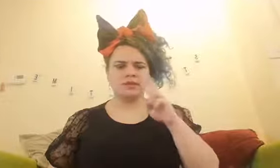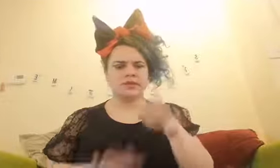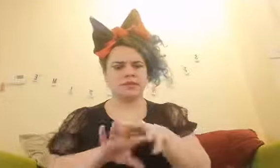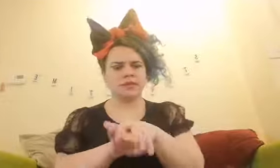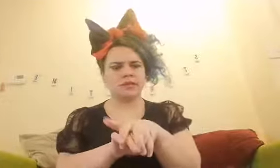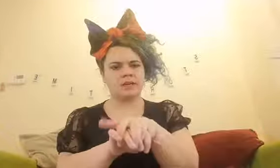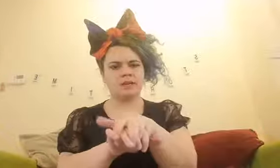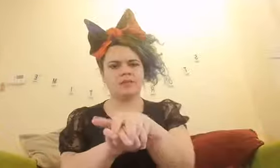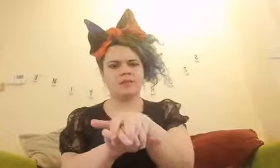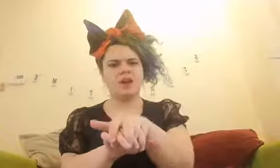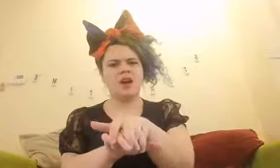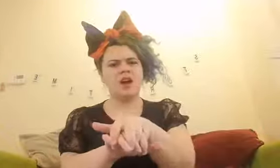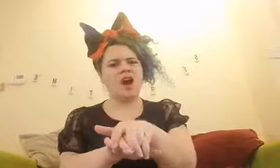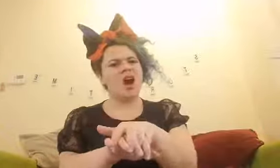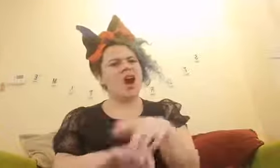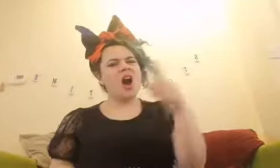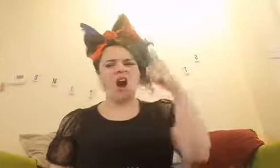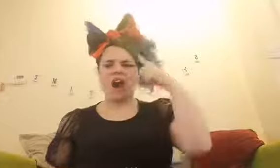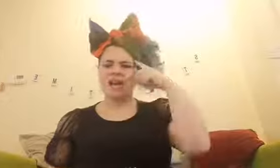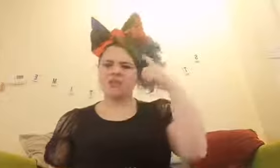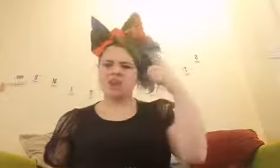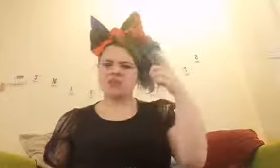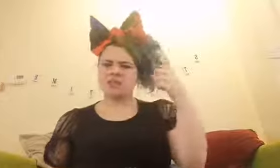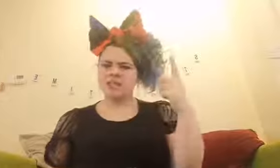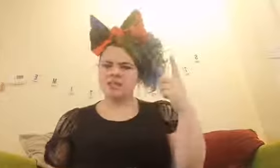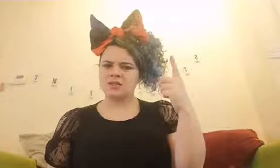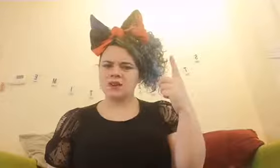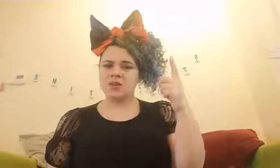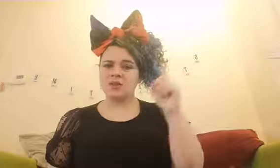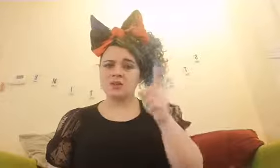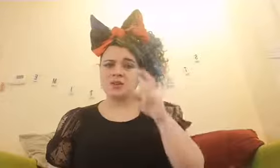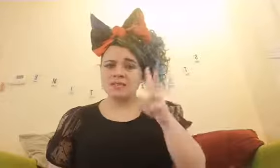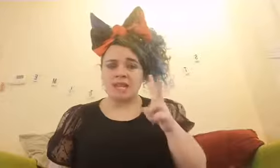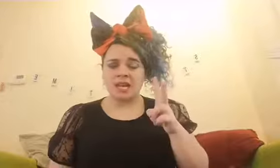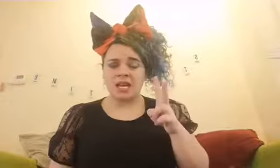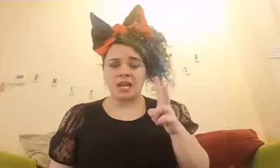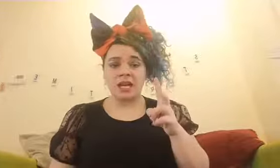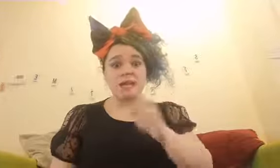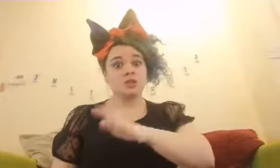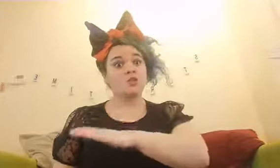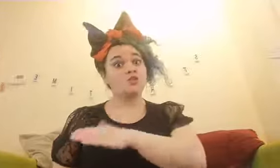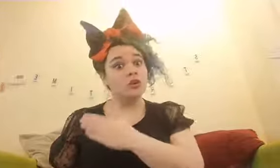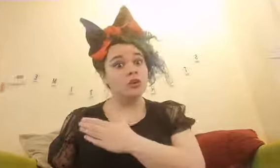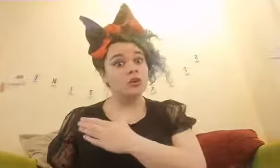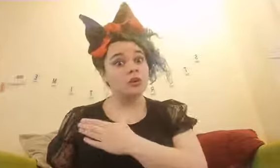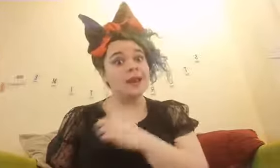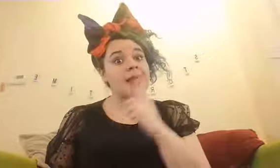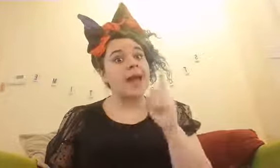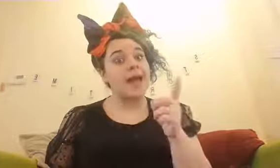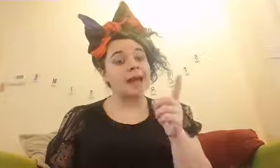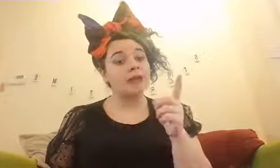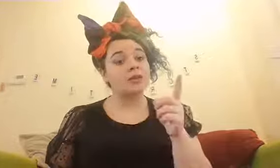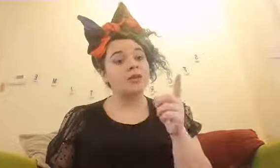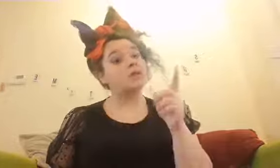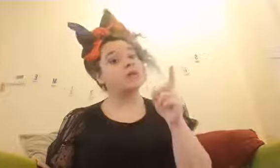Said Turtle. I don't think so. You see, it's rude, and we